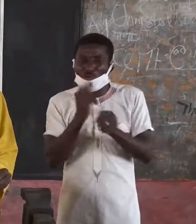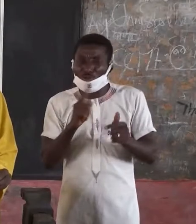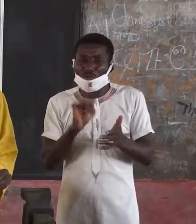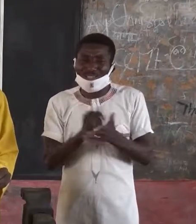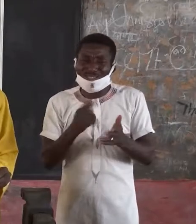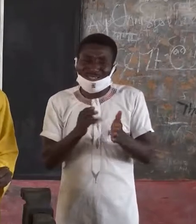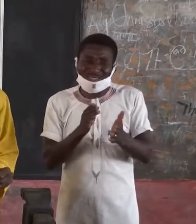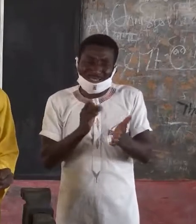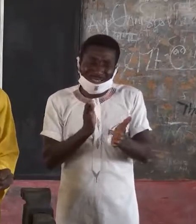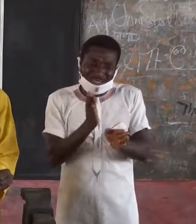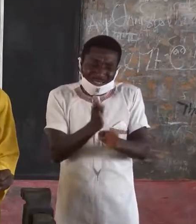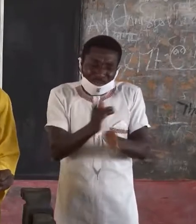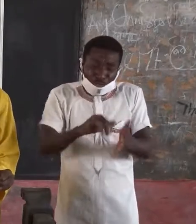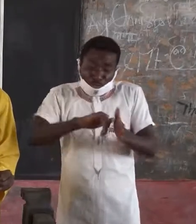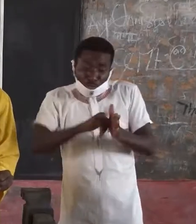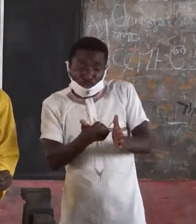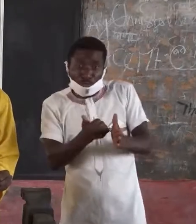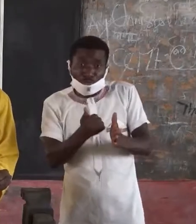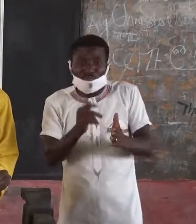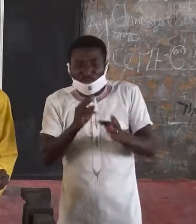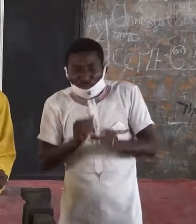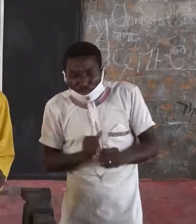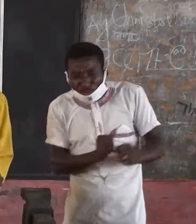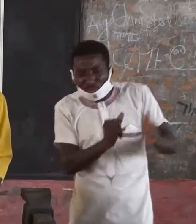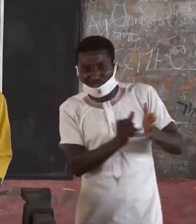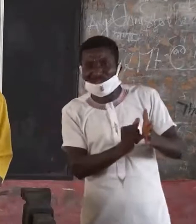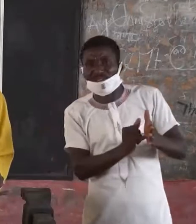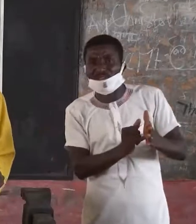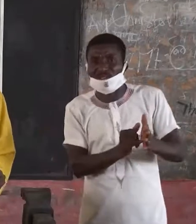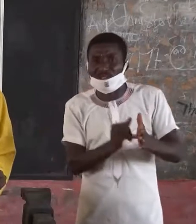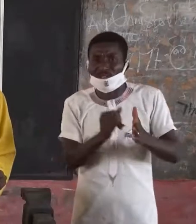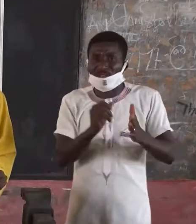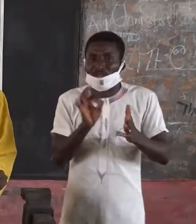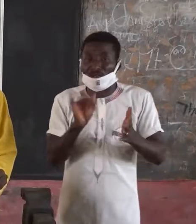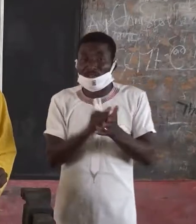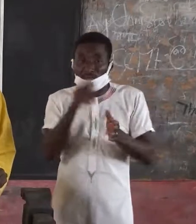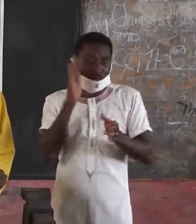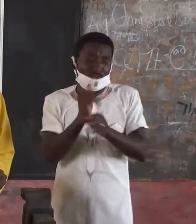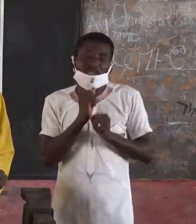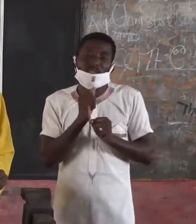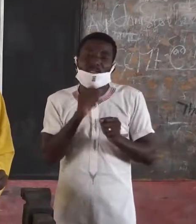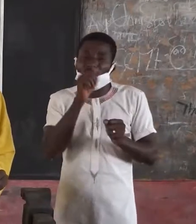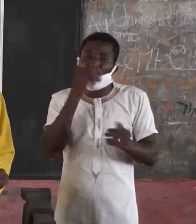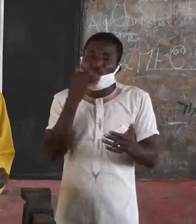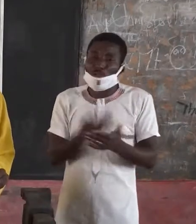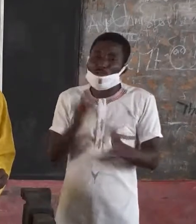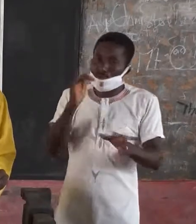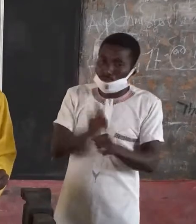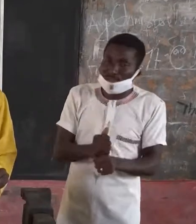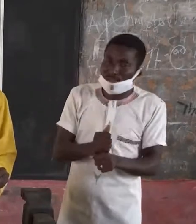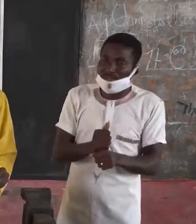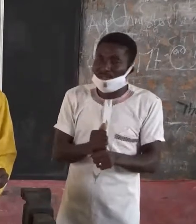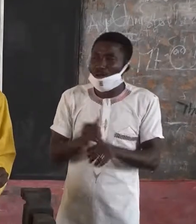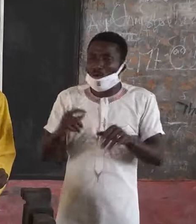touch, or far away from the line that's giving you, that will give you more work during filing. The same thing happened that way. At the same